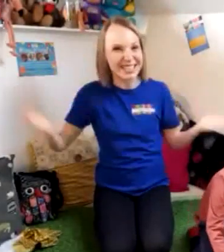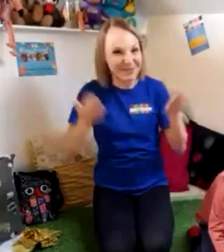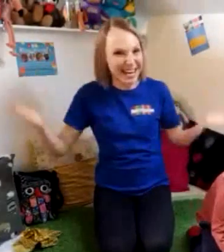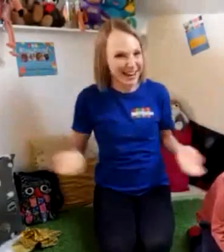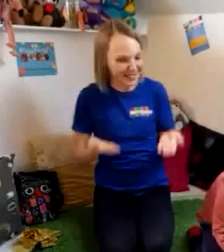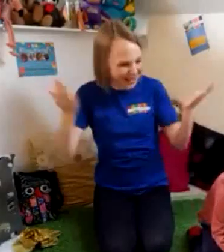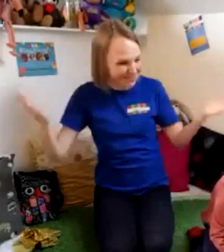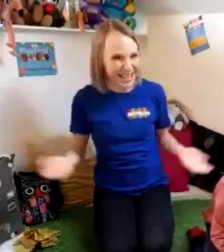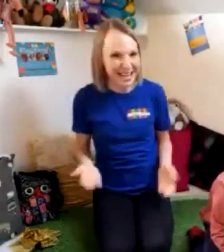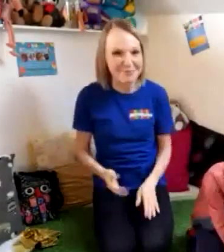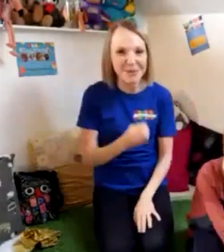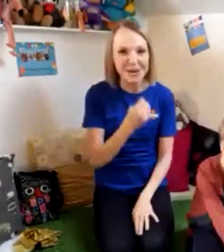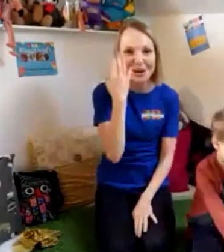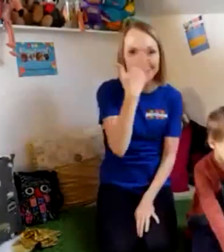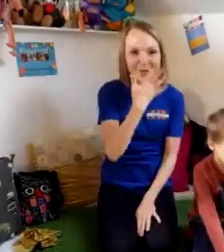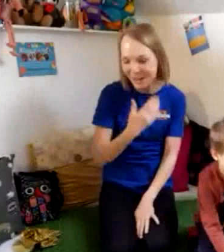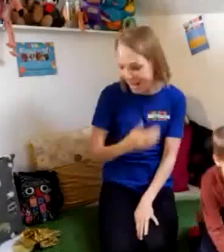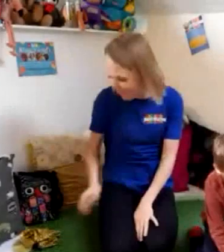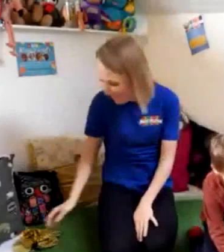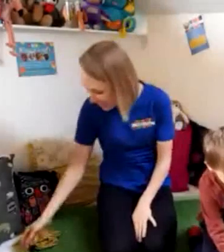out to play. Beautiful, everybody.